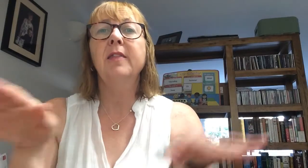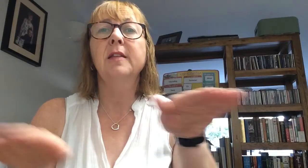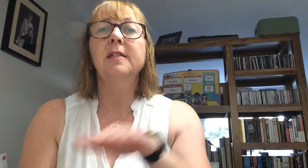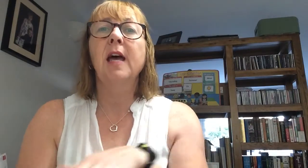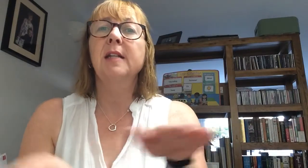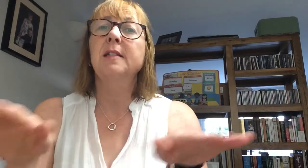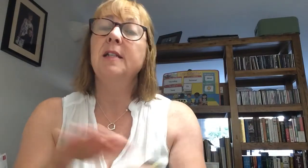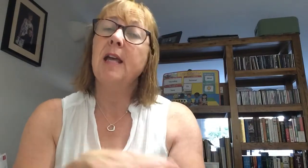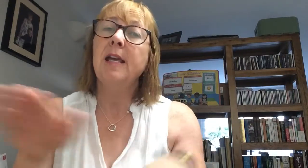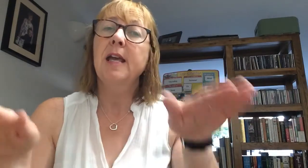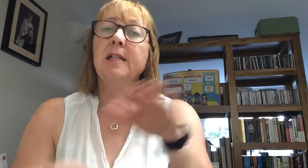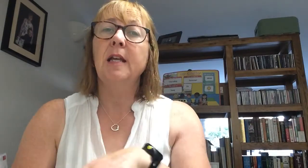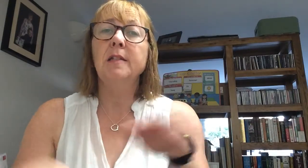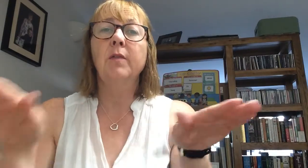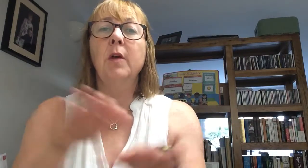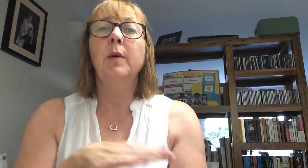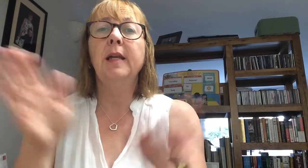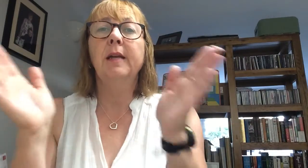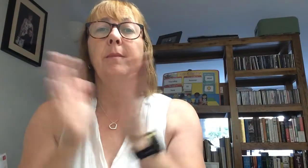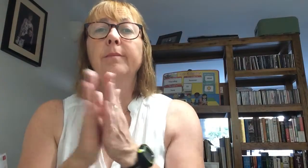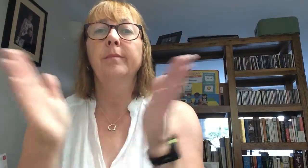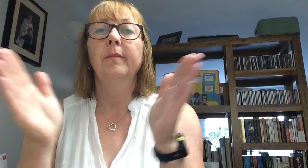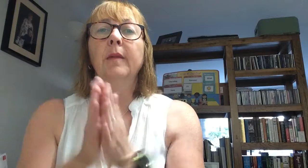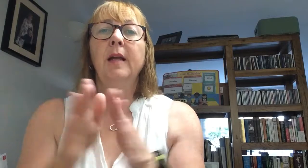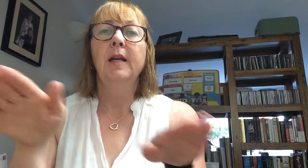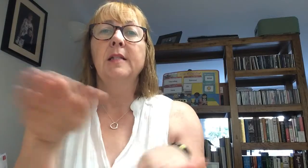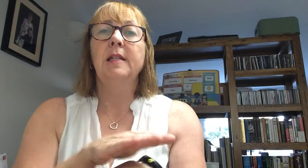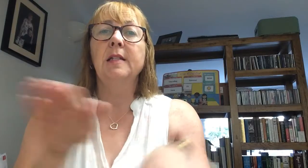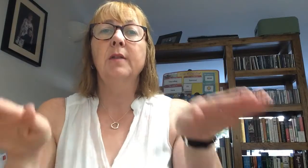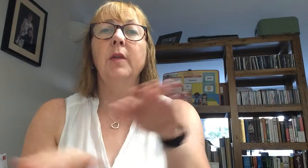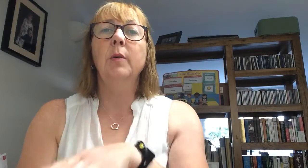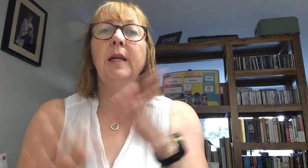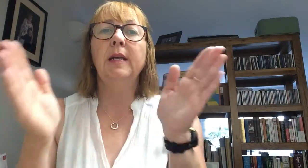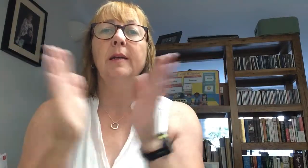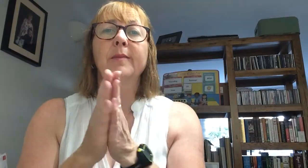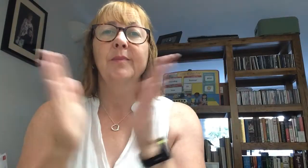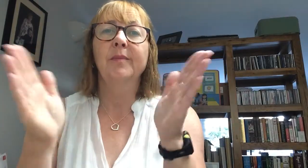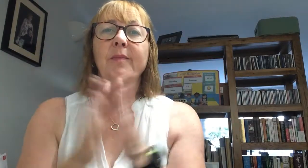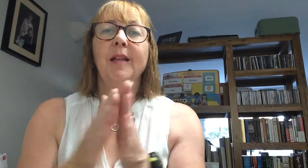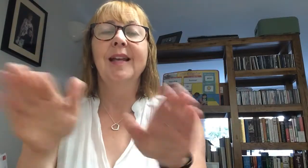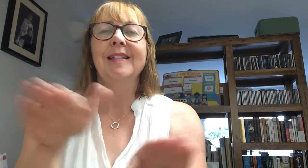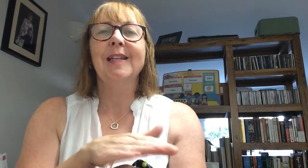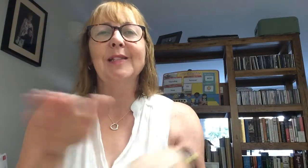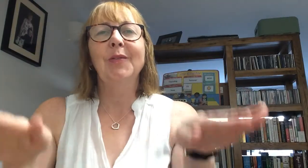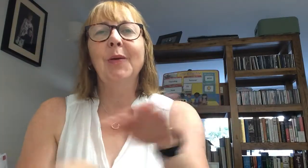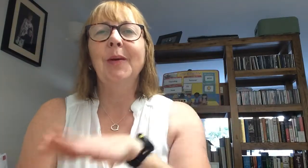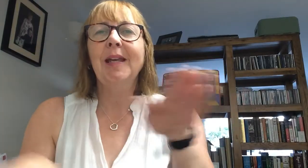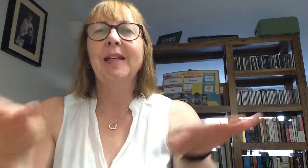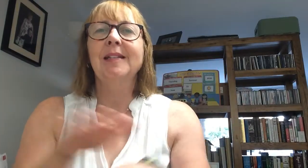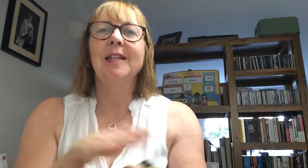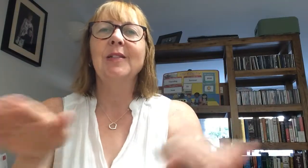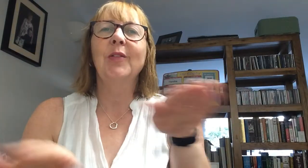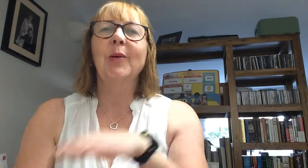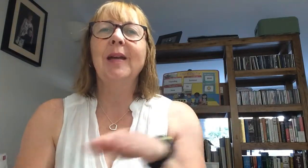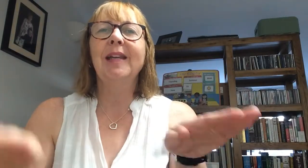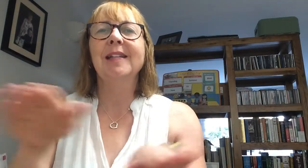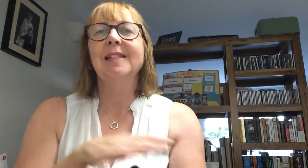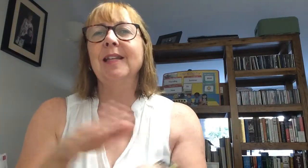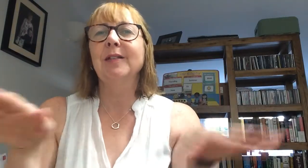there's Saturday. Days of the week, days of the week, days of the week, days of the week, days of